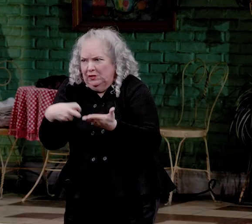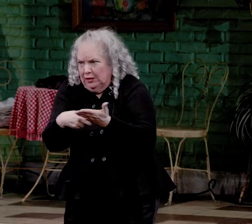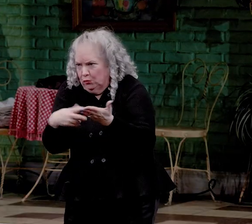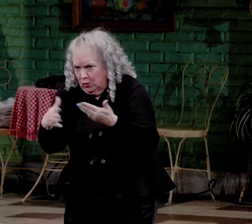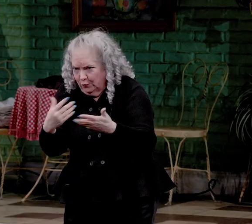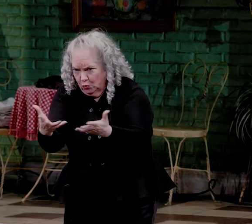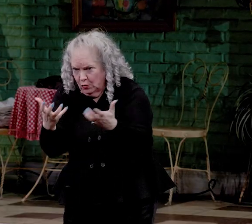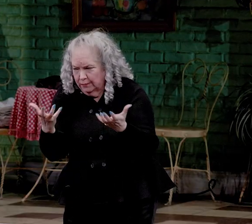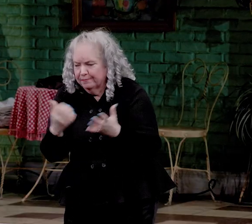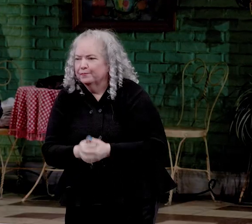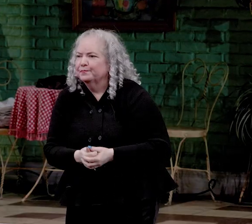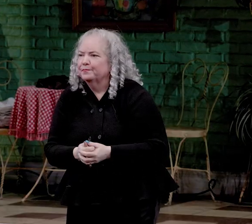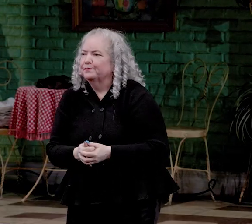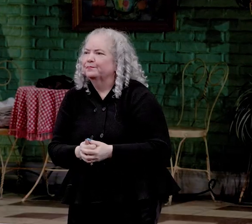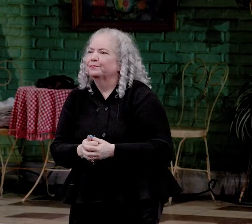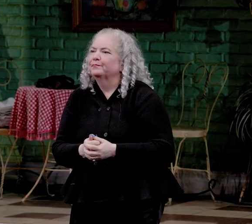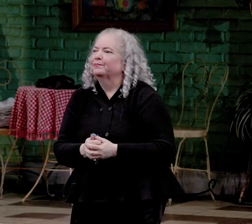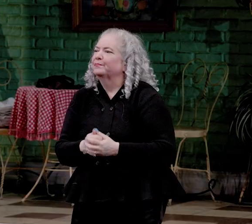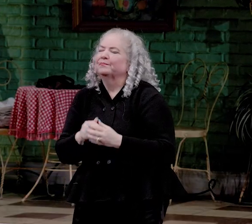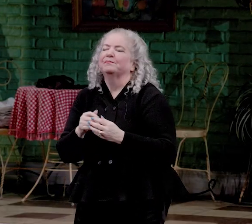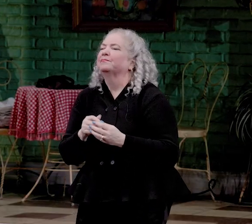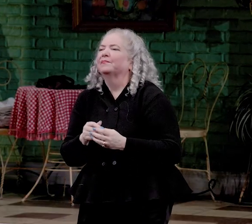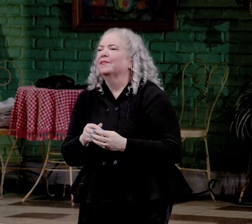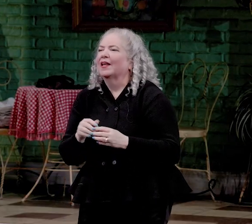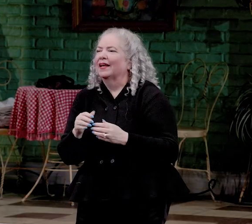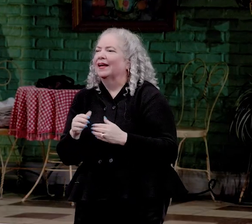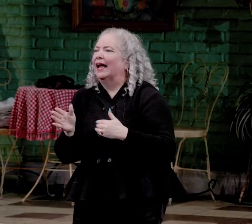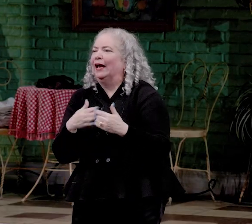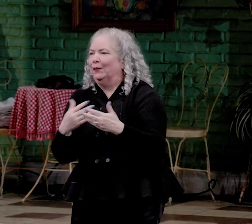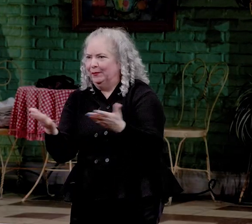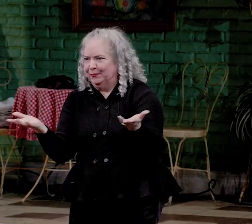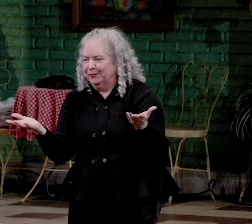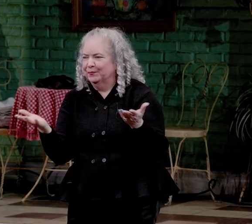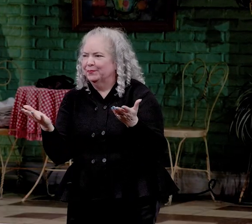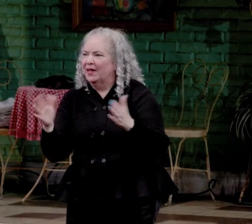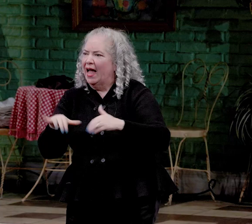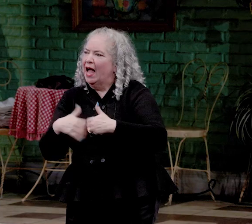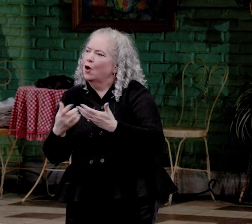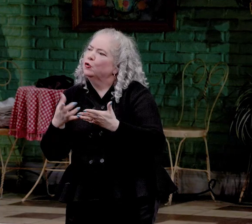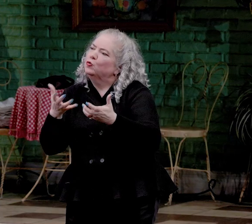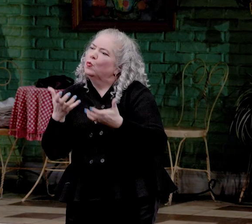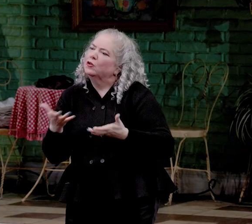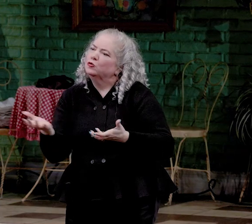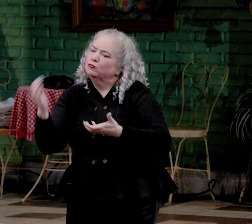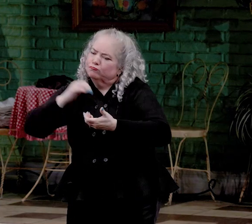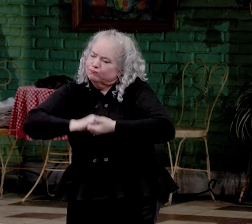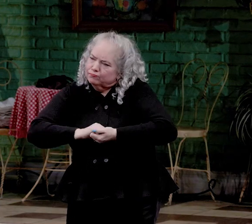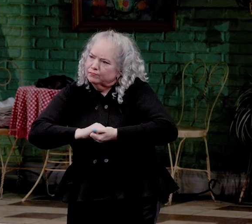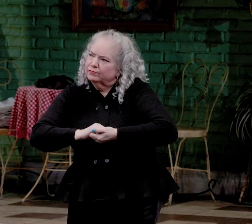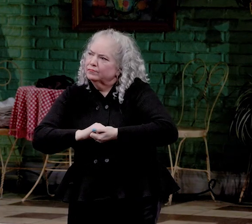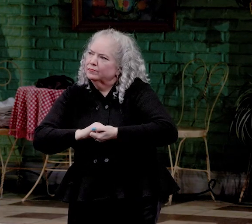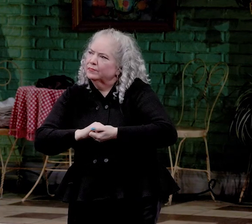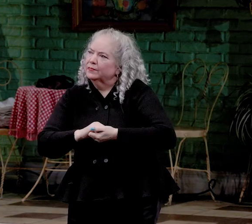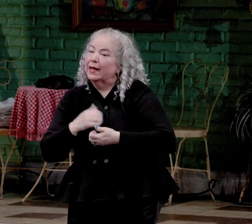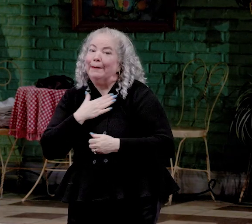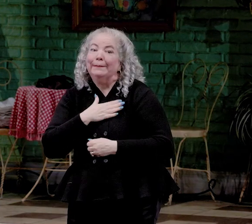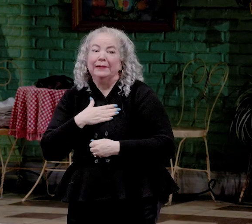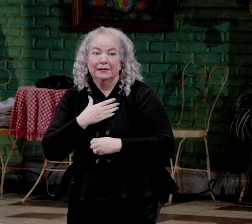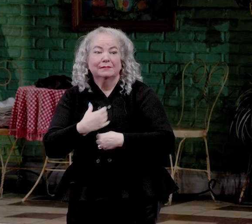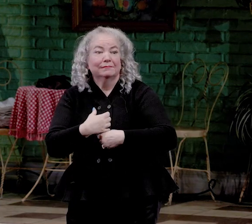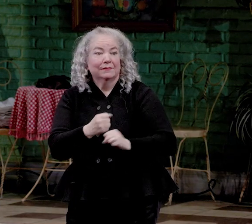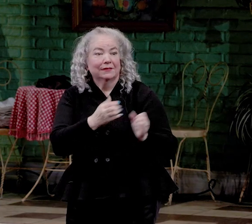like to make. But regardless of how you choose to engage, please